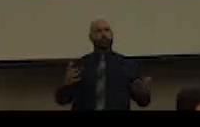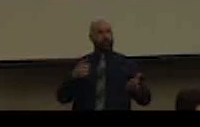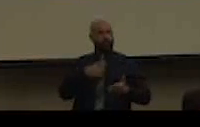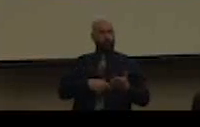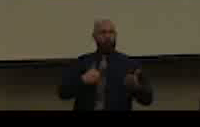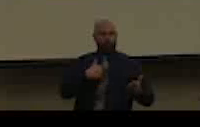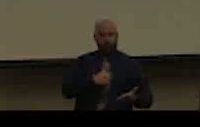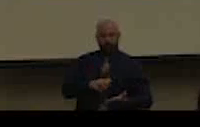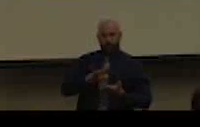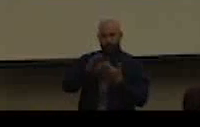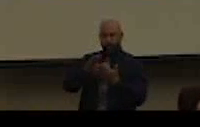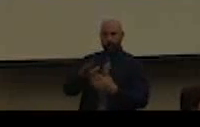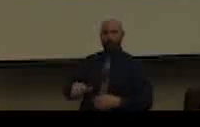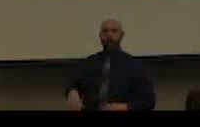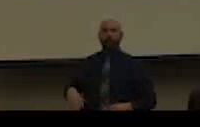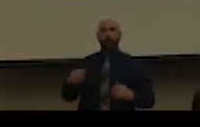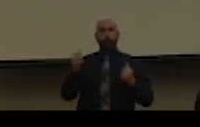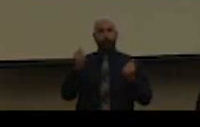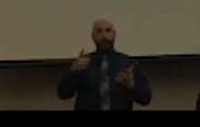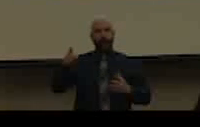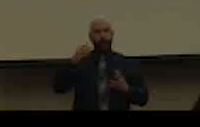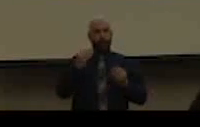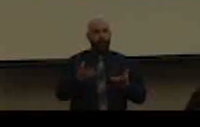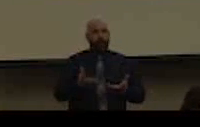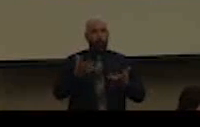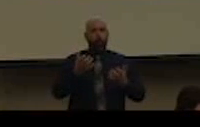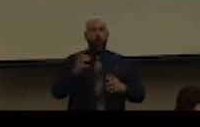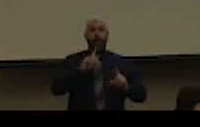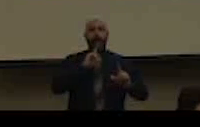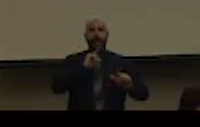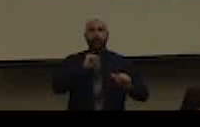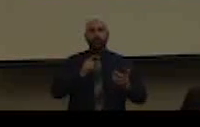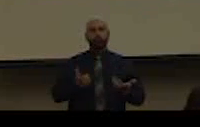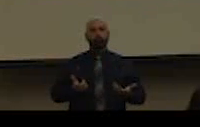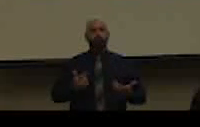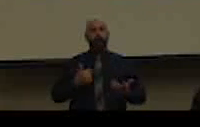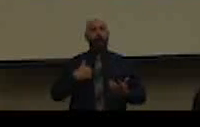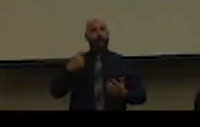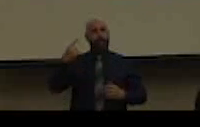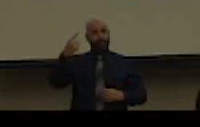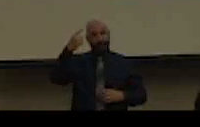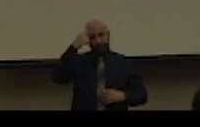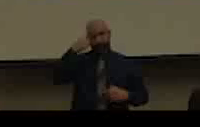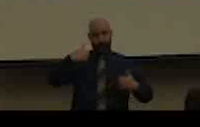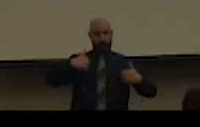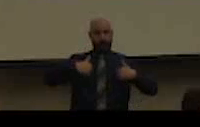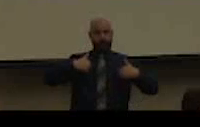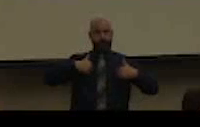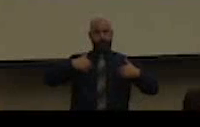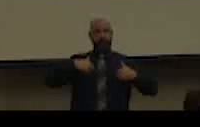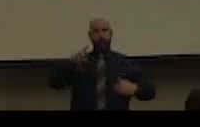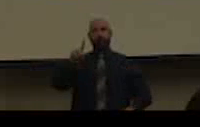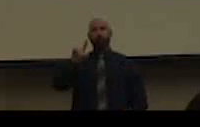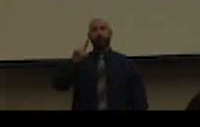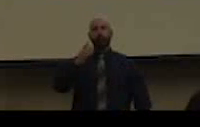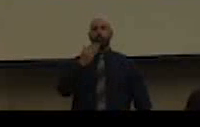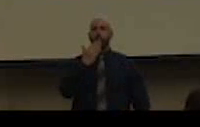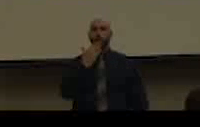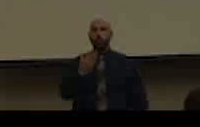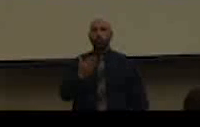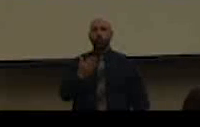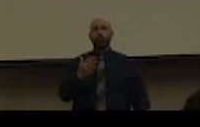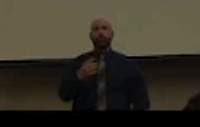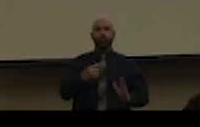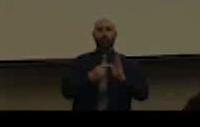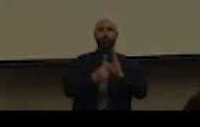the providers would like to know those answers. And I think I did a good job with representing, you know,